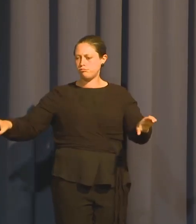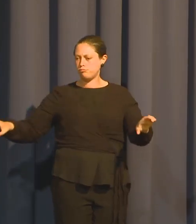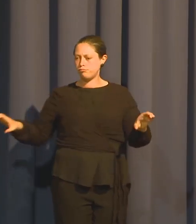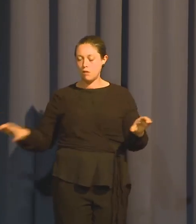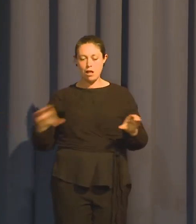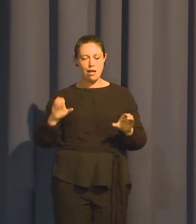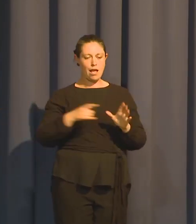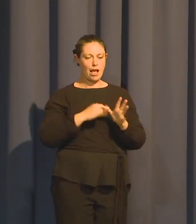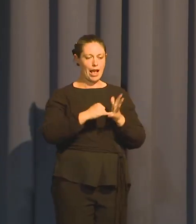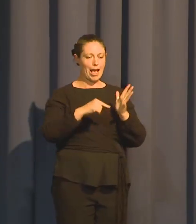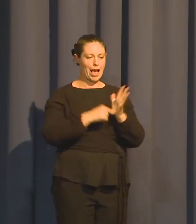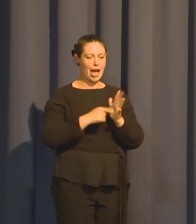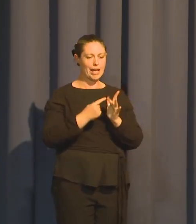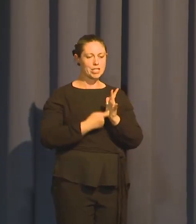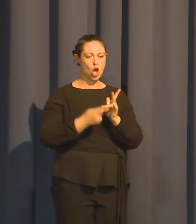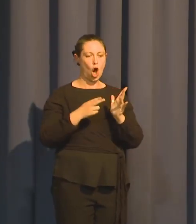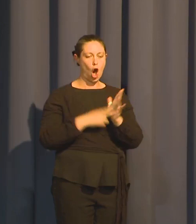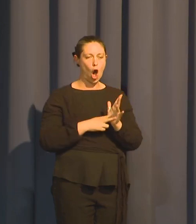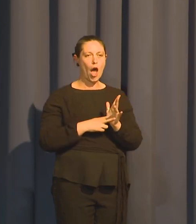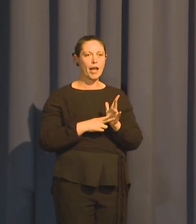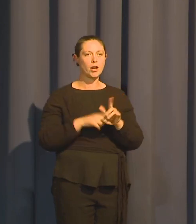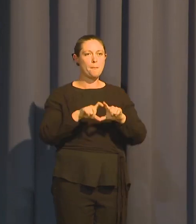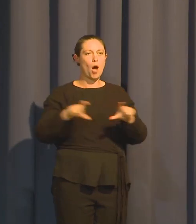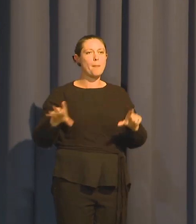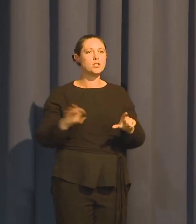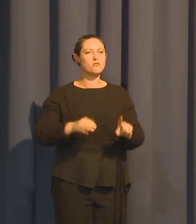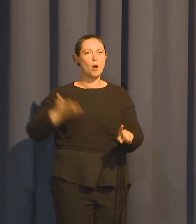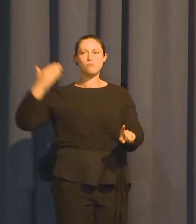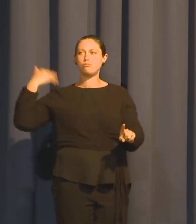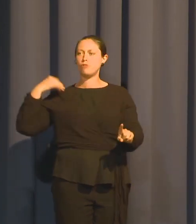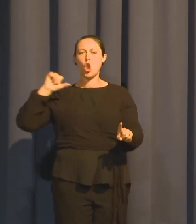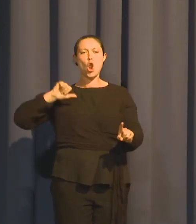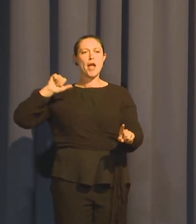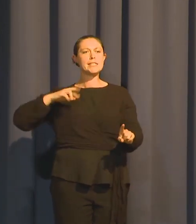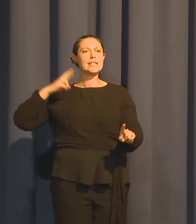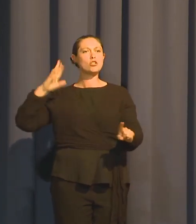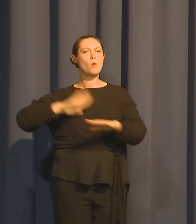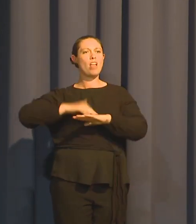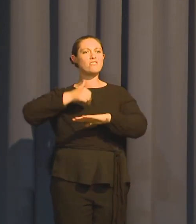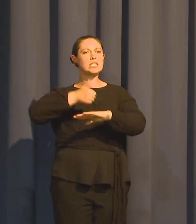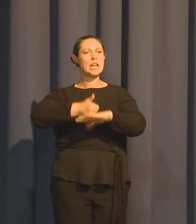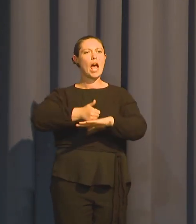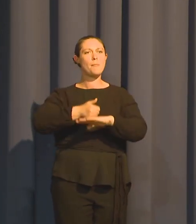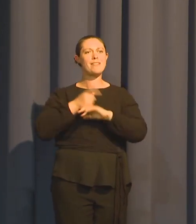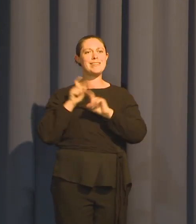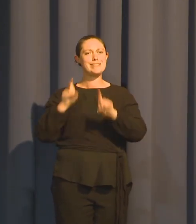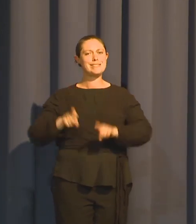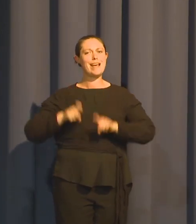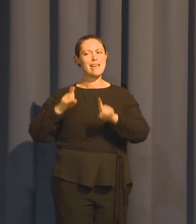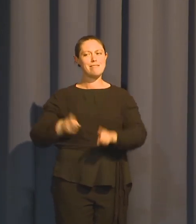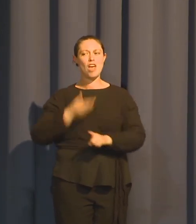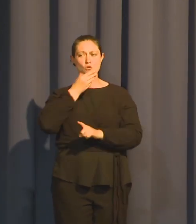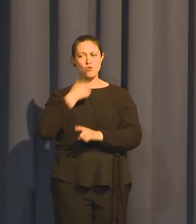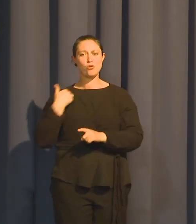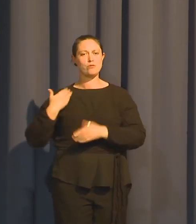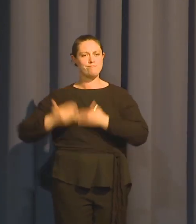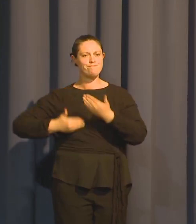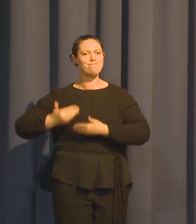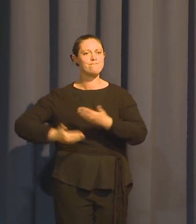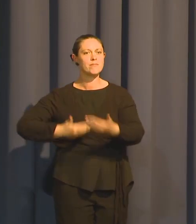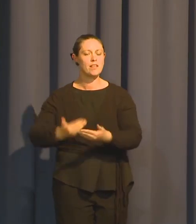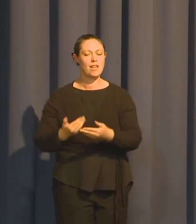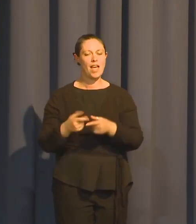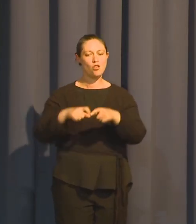pipework that was installed in 1912 in the Edinburgh Street area that still remains in service, and that has lead